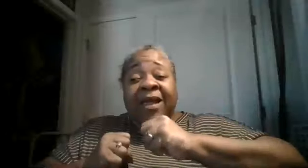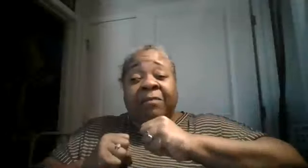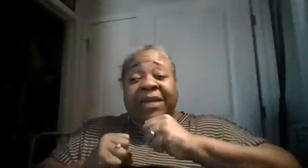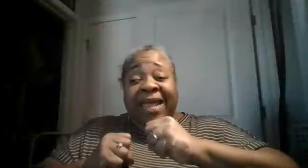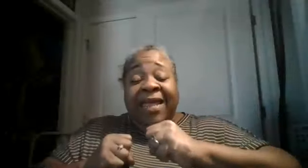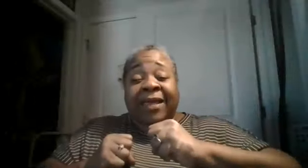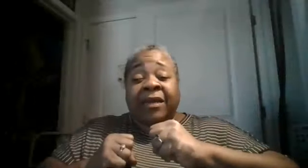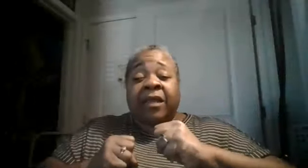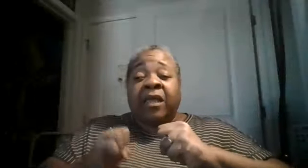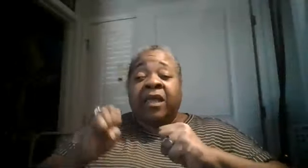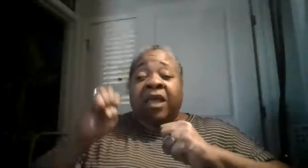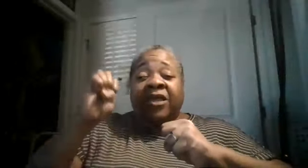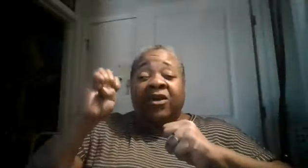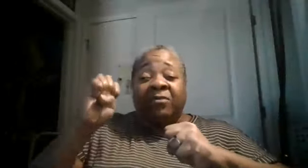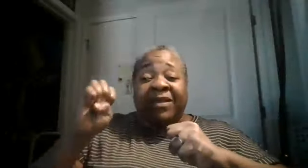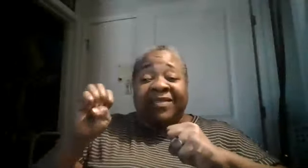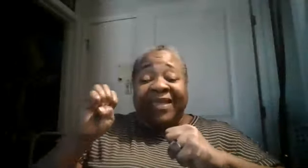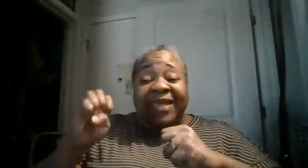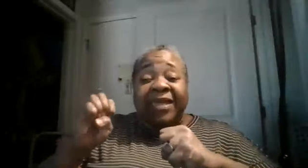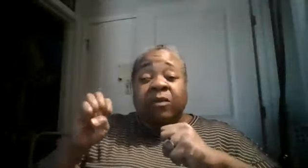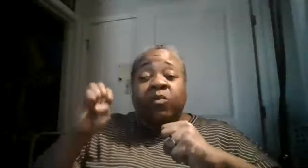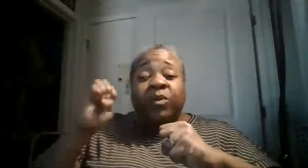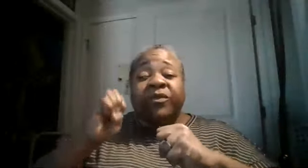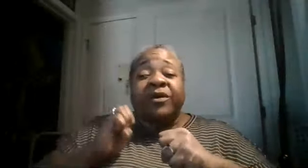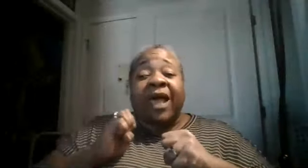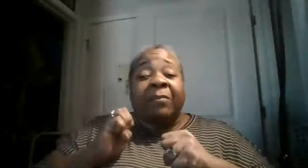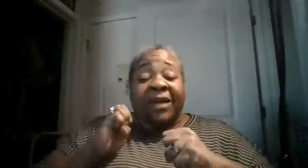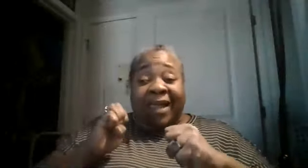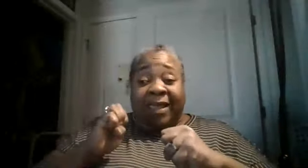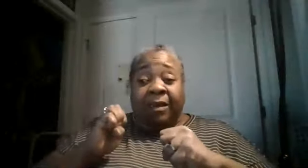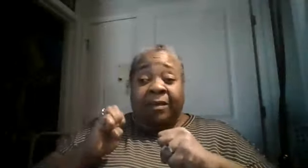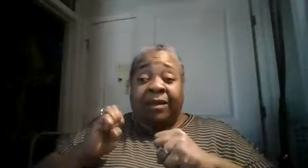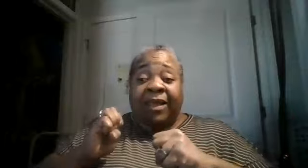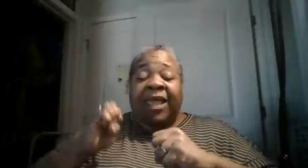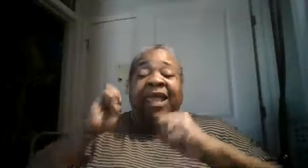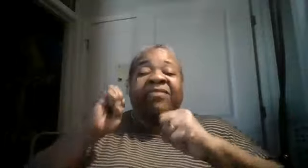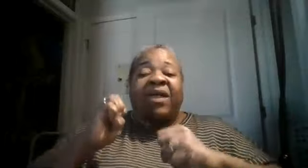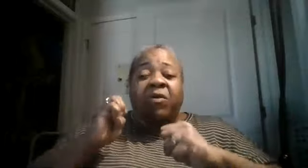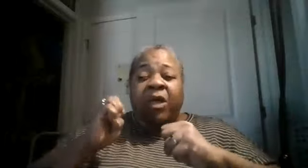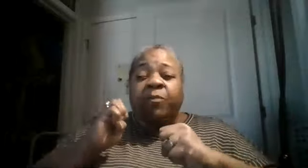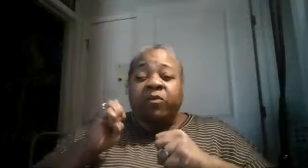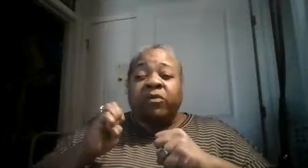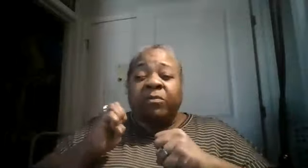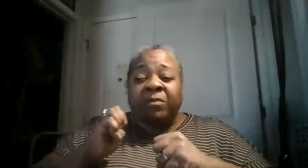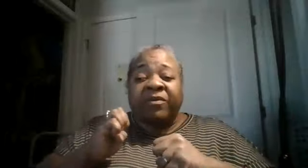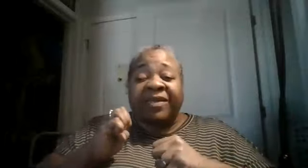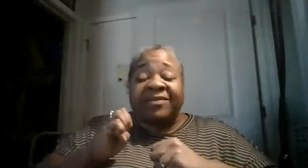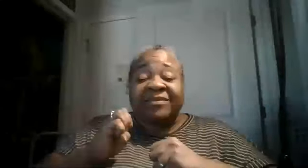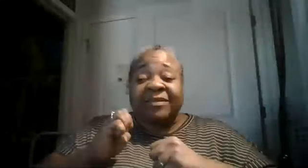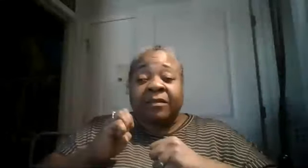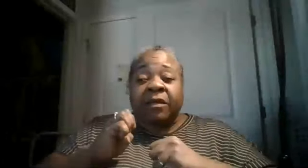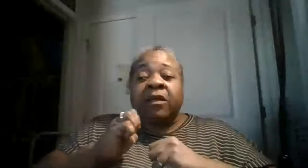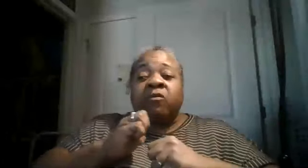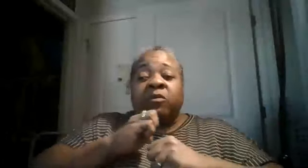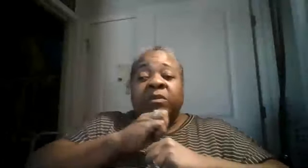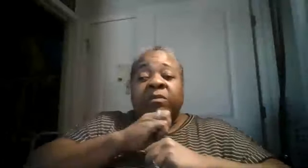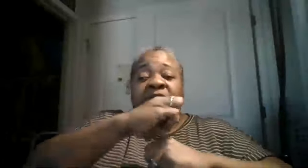non-dominant hand, and you're going to make the E with your dominant hand. And that'll help you remember this. Remember the